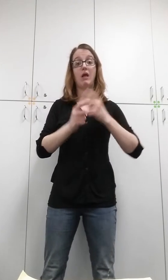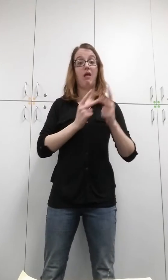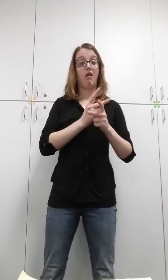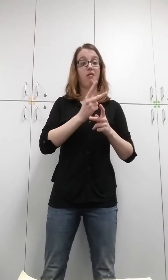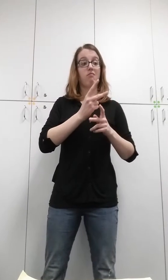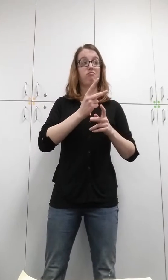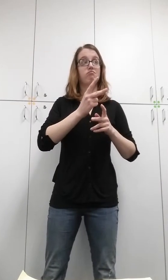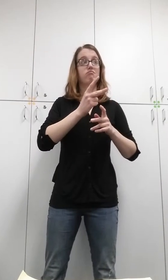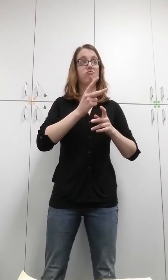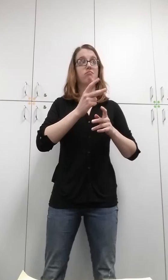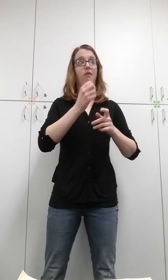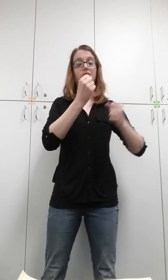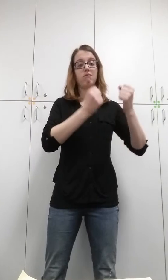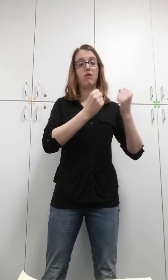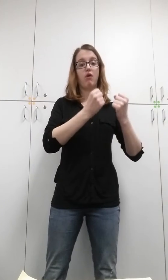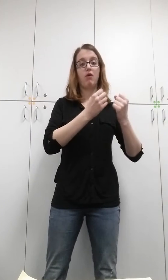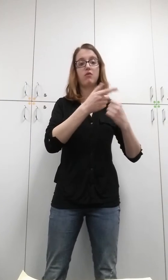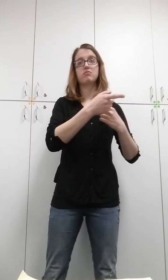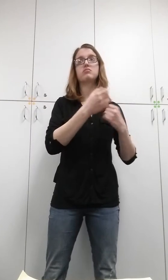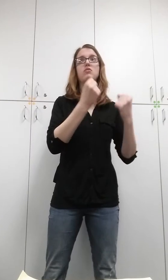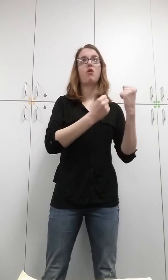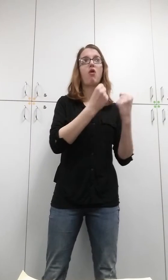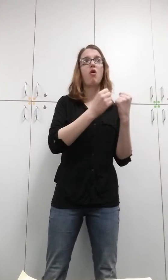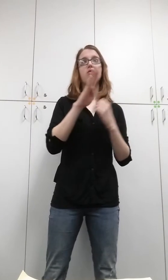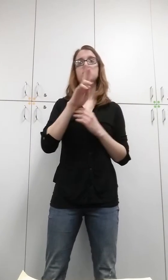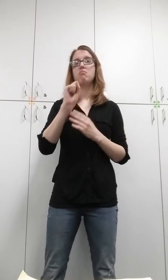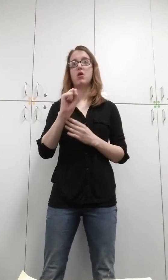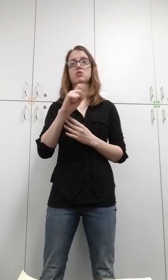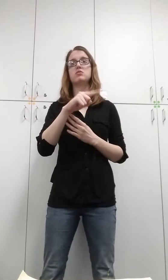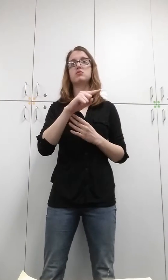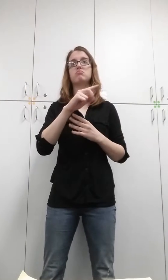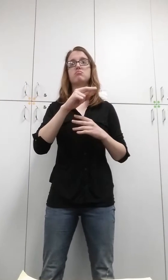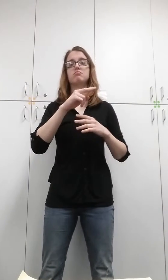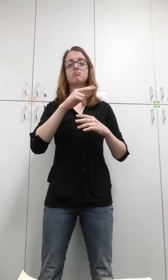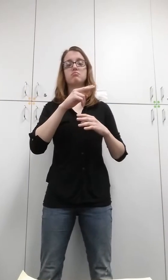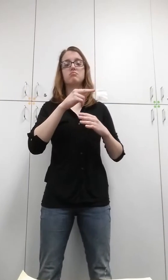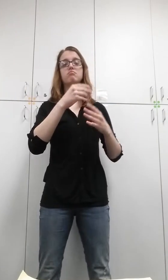Explain by example. Get it? Instead of going,